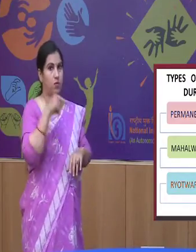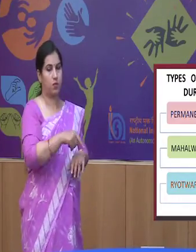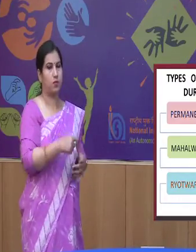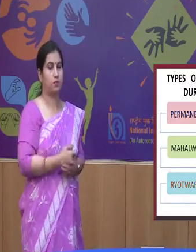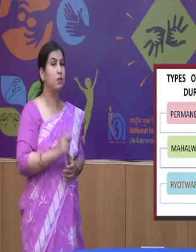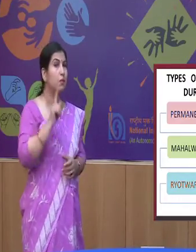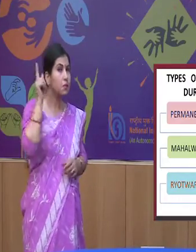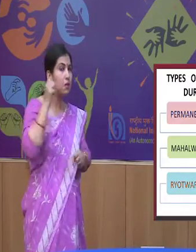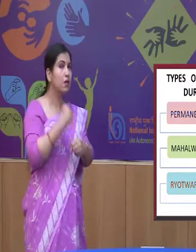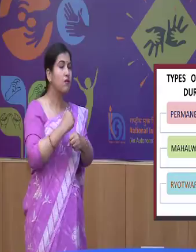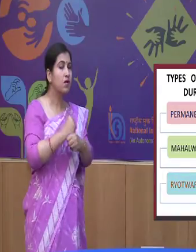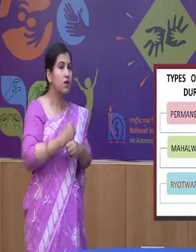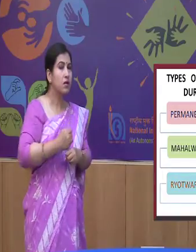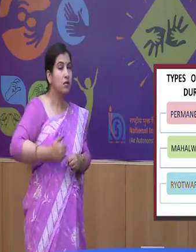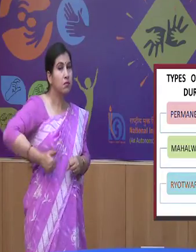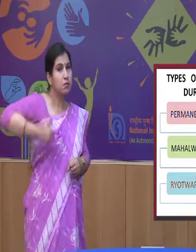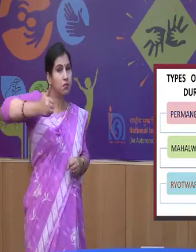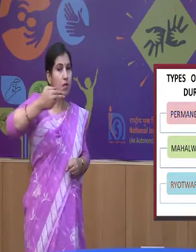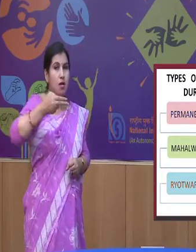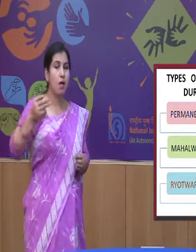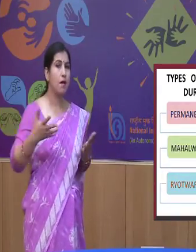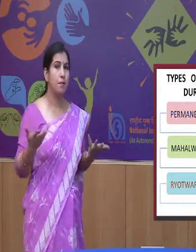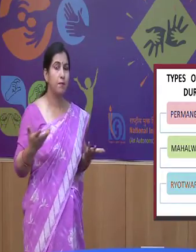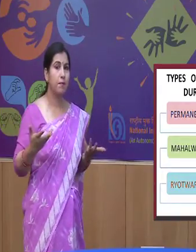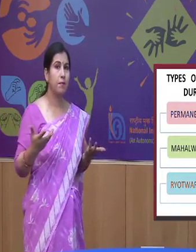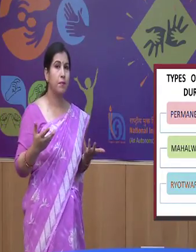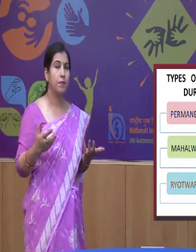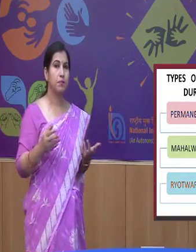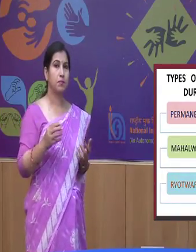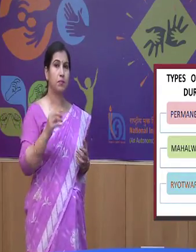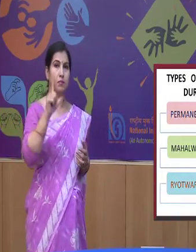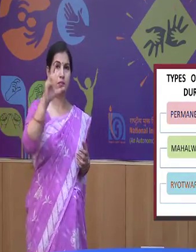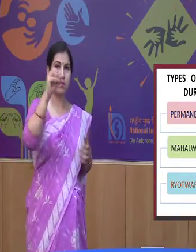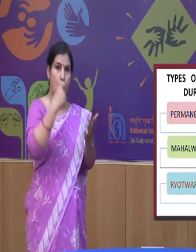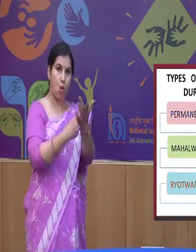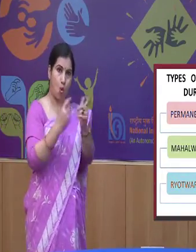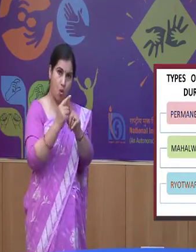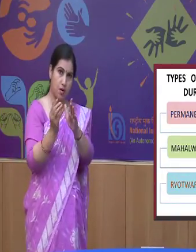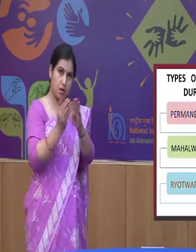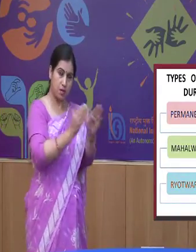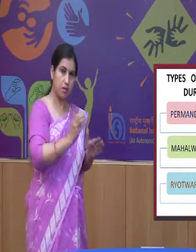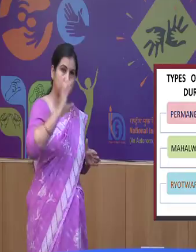The then Governor General Lord Cornwallis